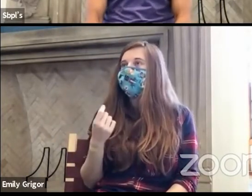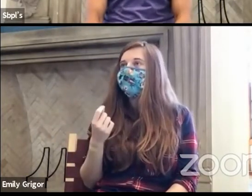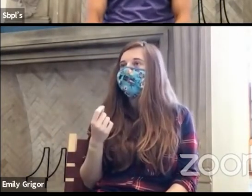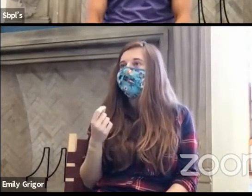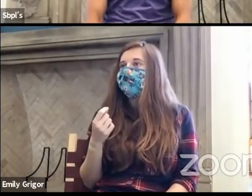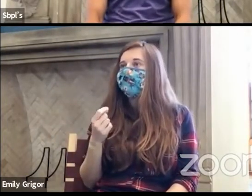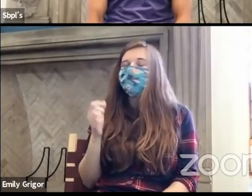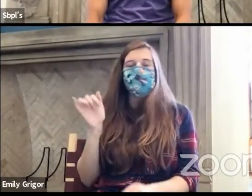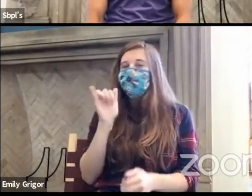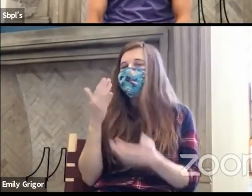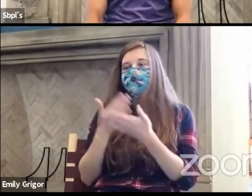it's the same thing.